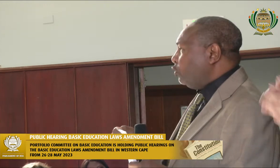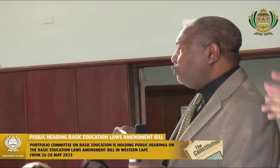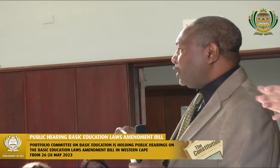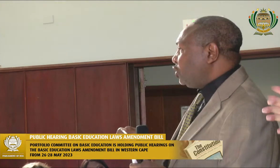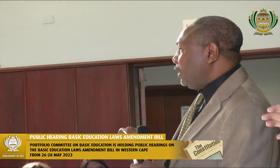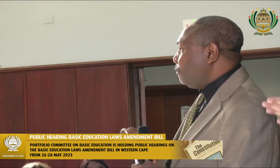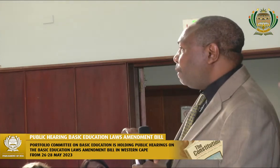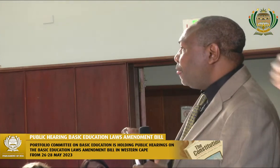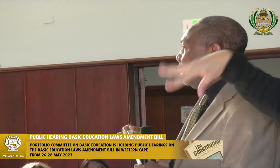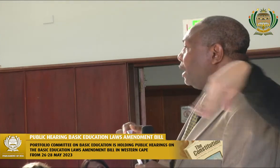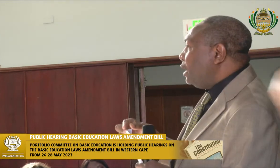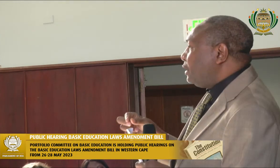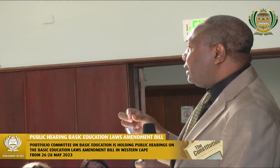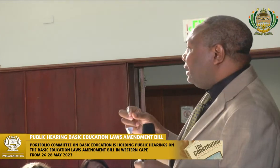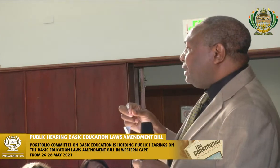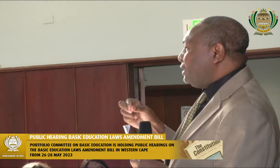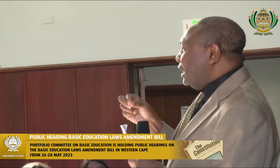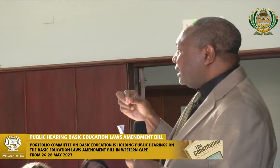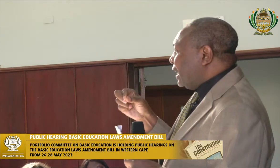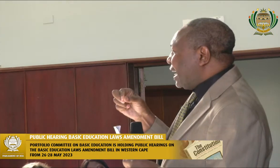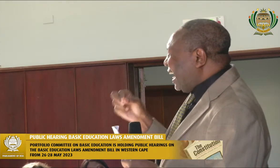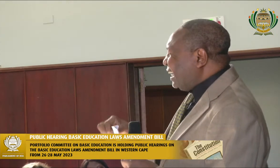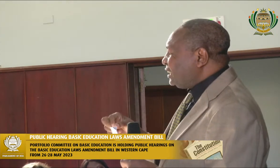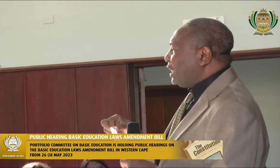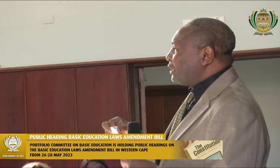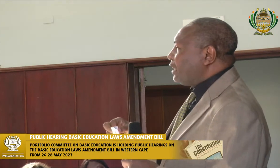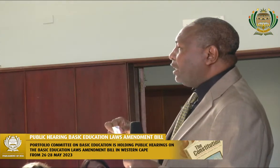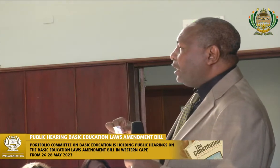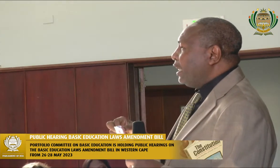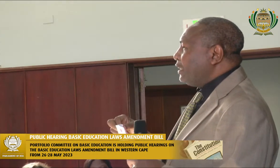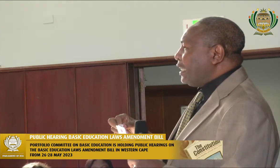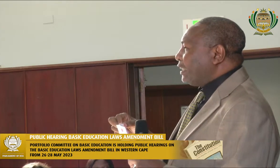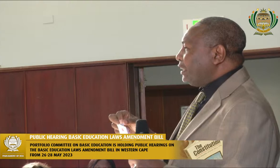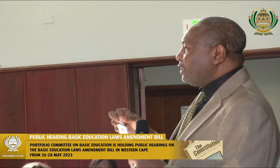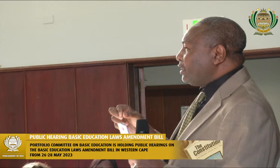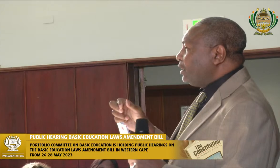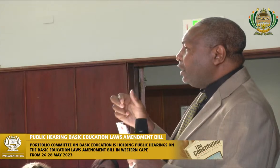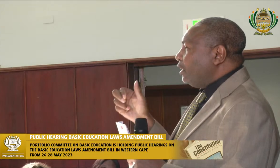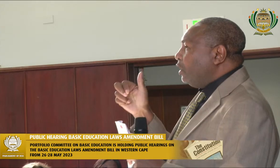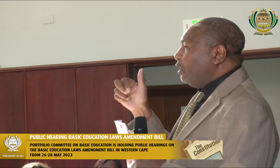in its own functioning. The